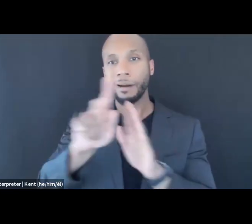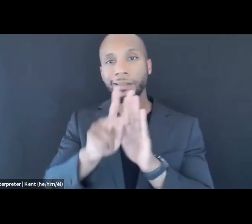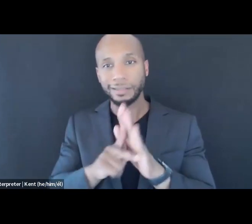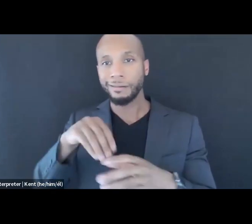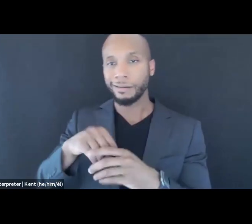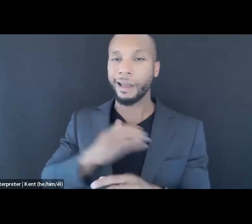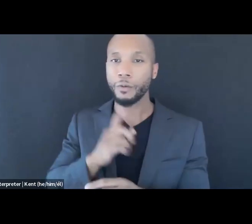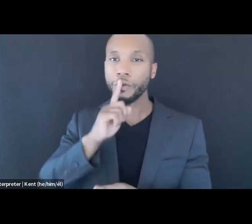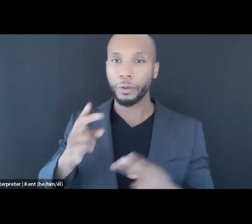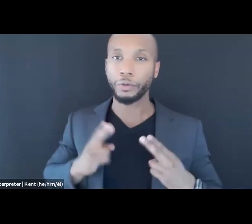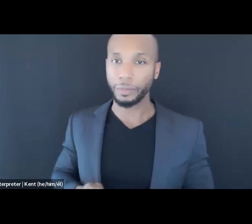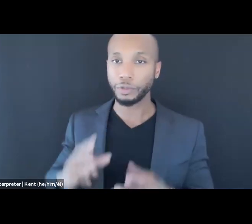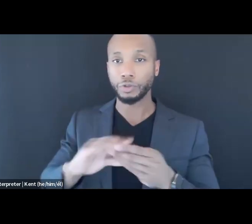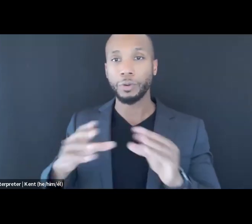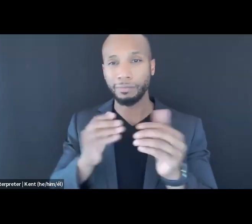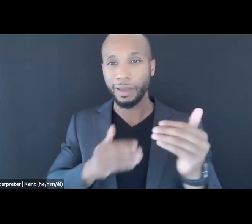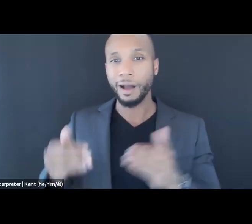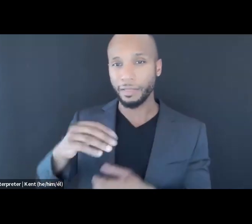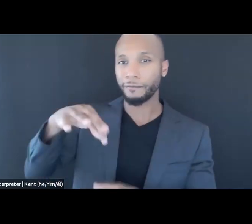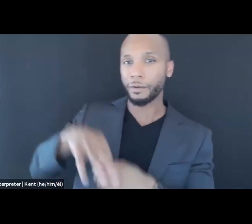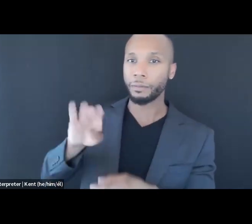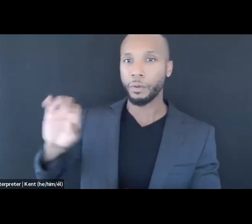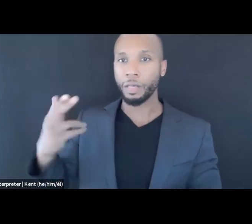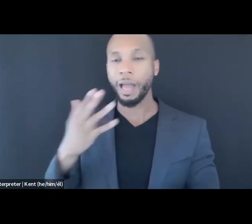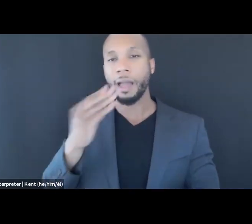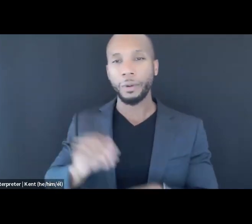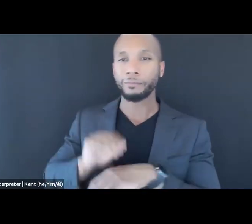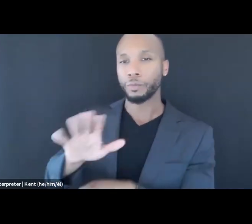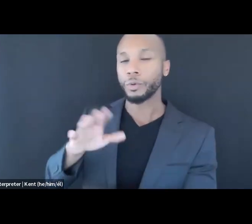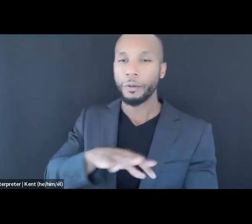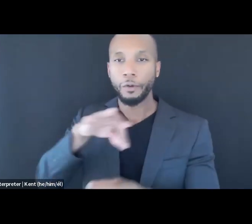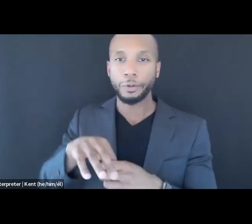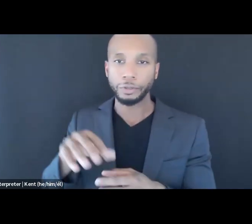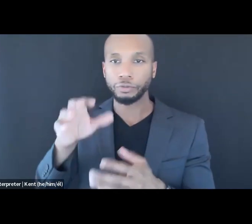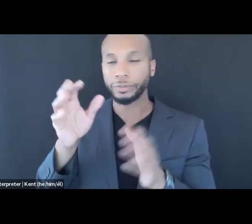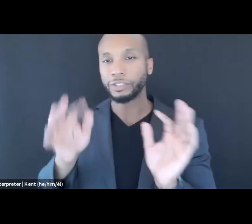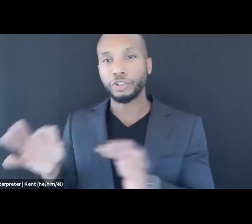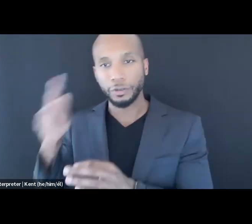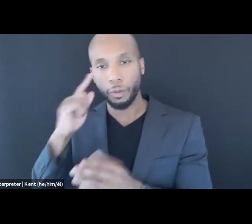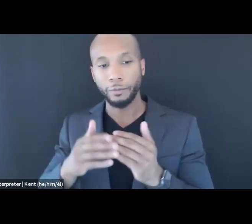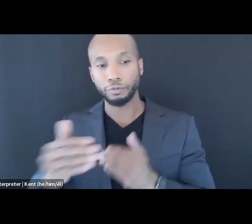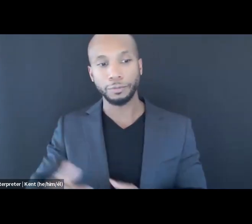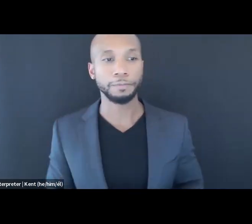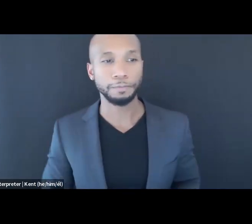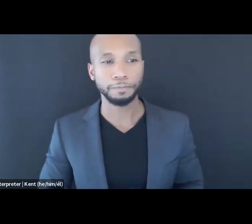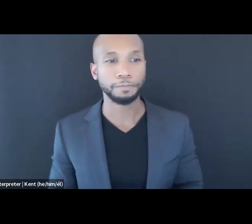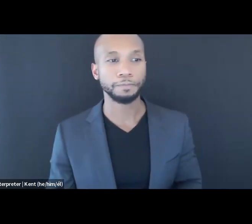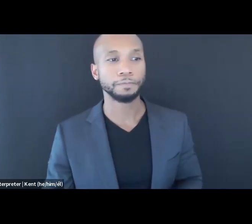stories, beyond the voting booth, and can also help inform your voting choices for the future.